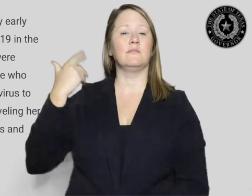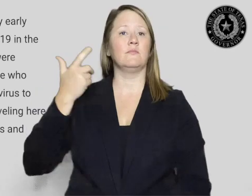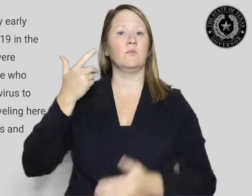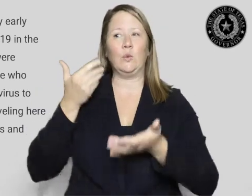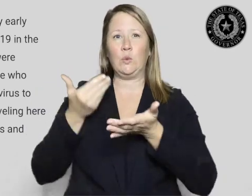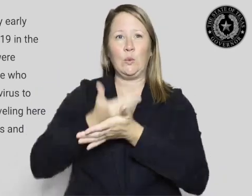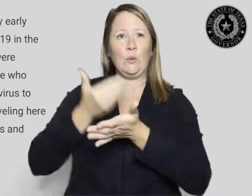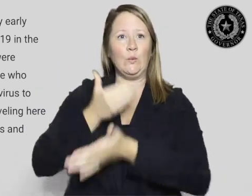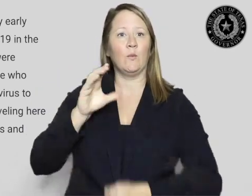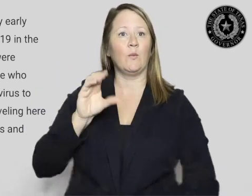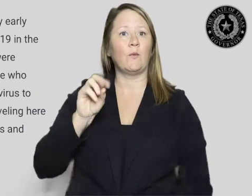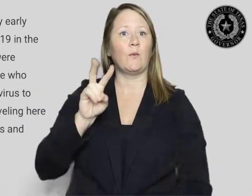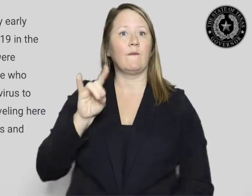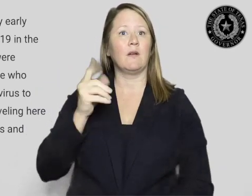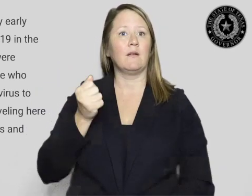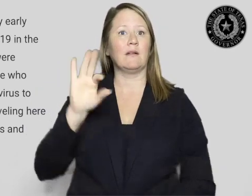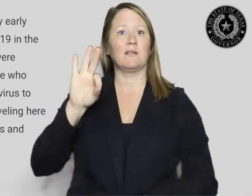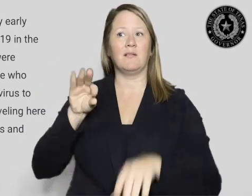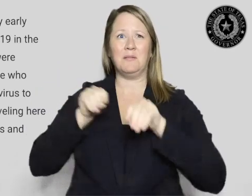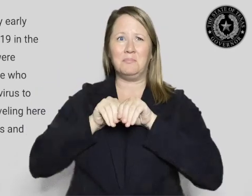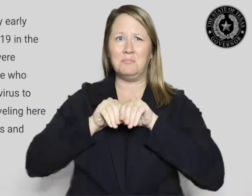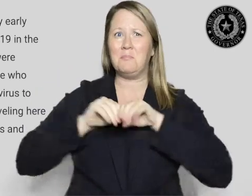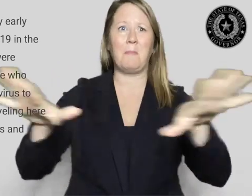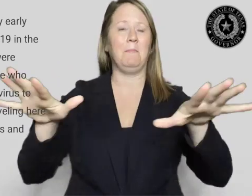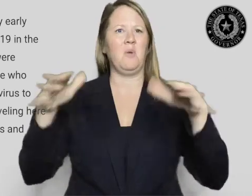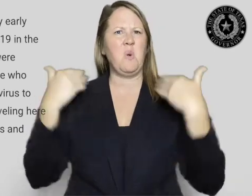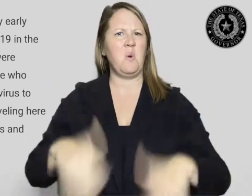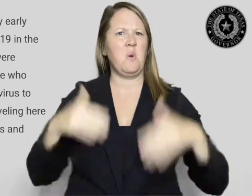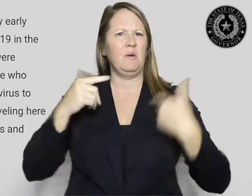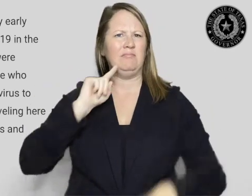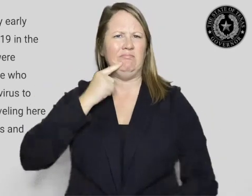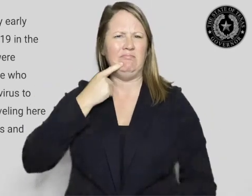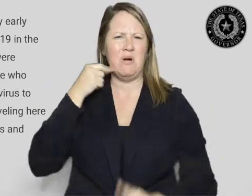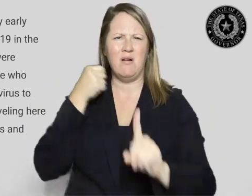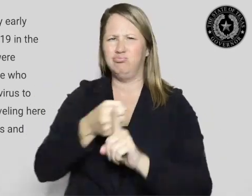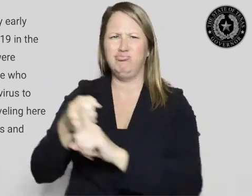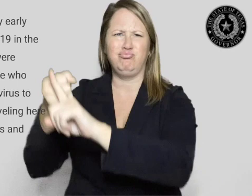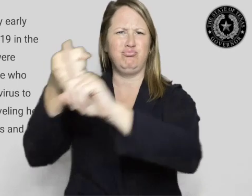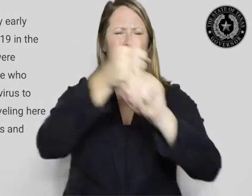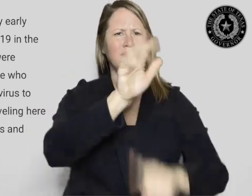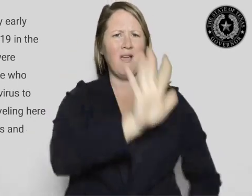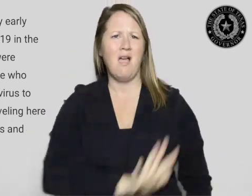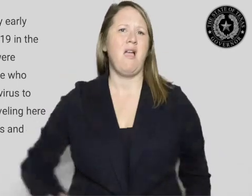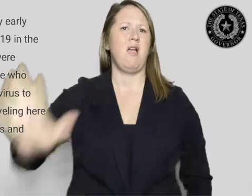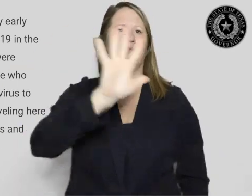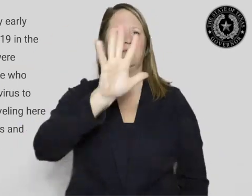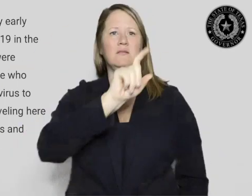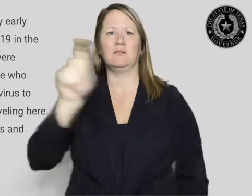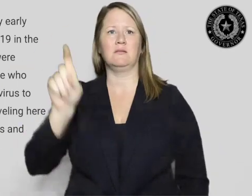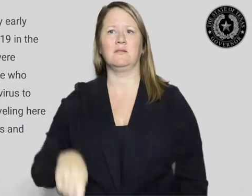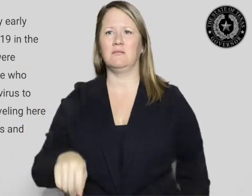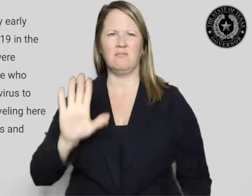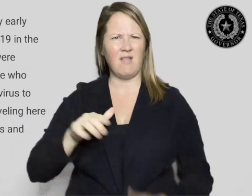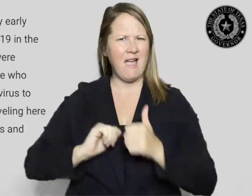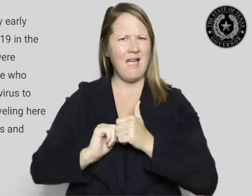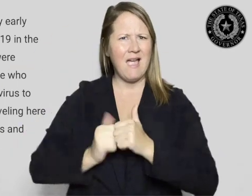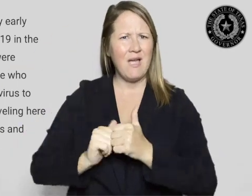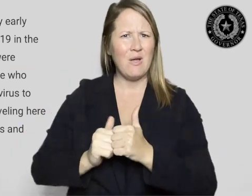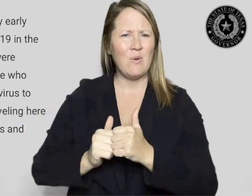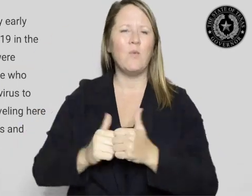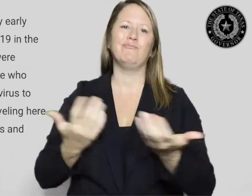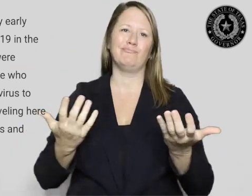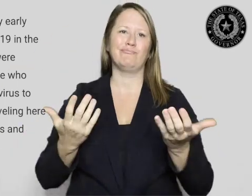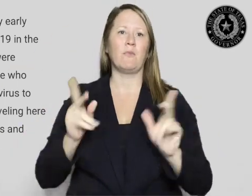whereas many early cases of COVID-19 in the state of Texas were caused by people who transmitted the virus